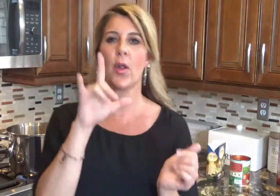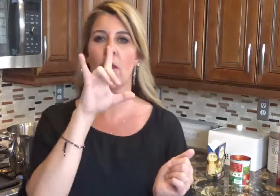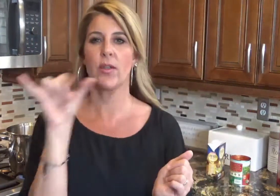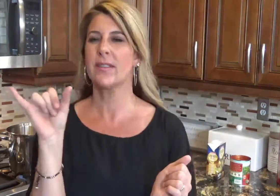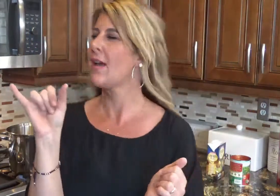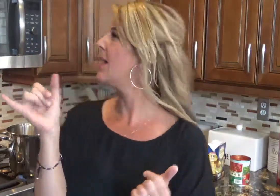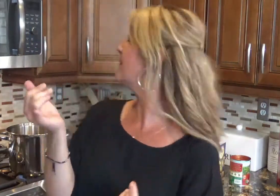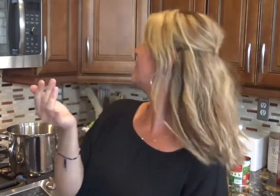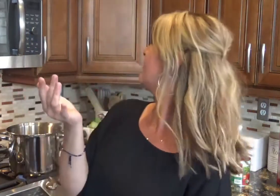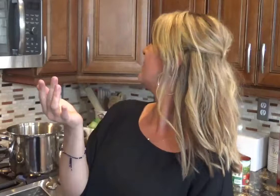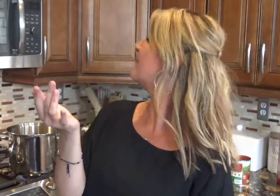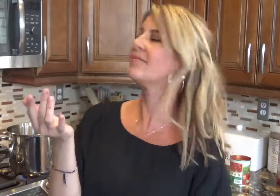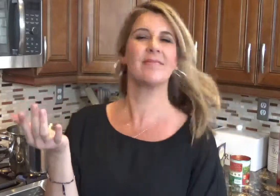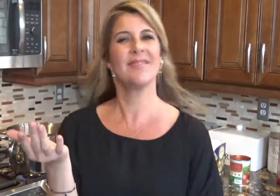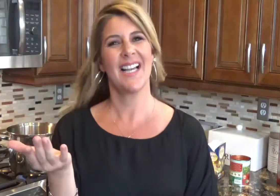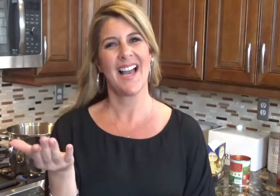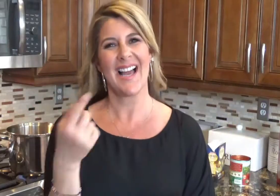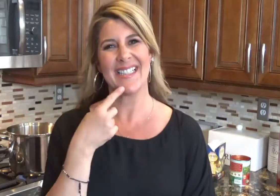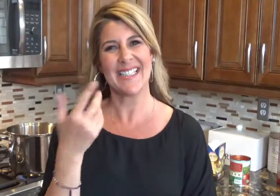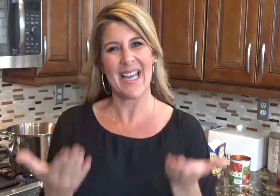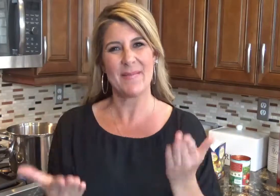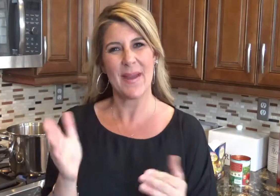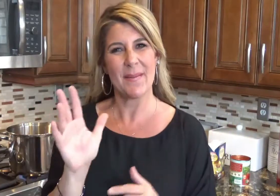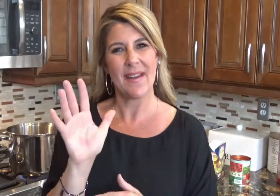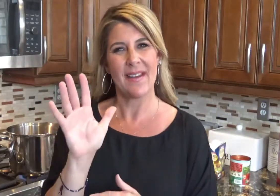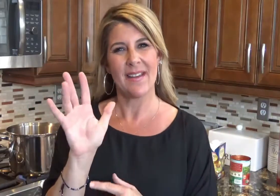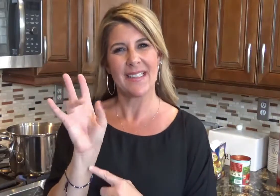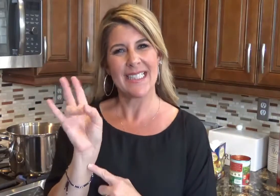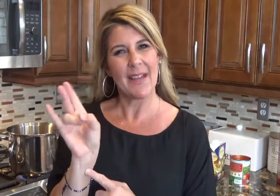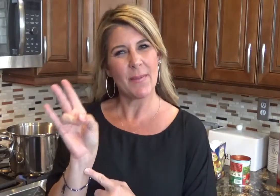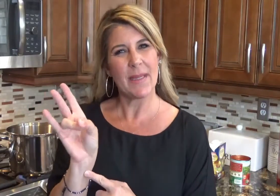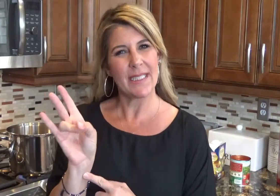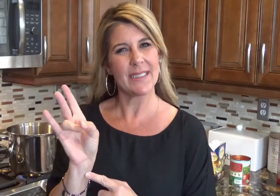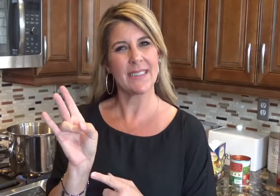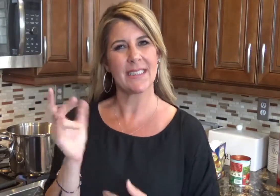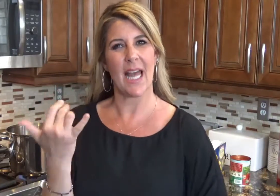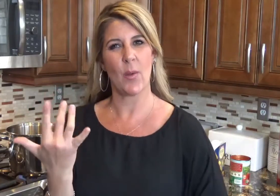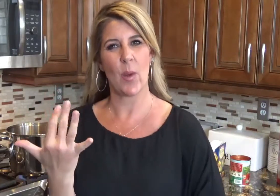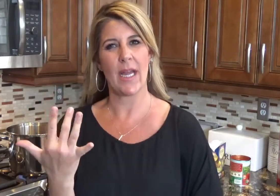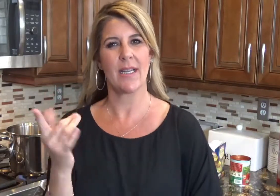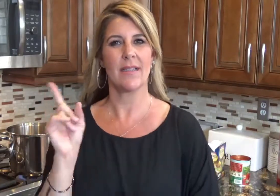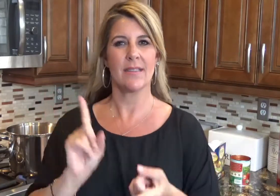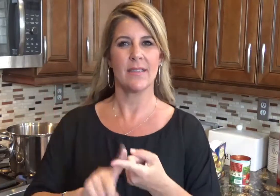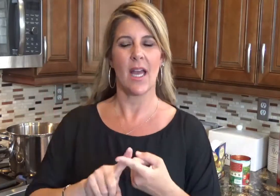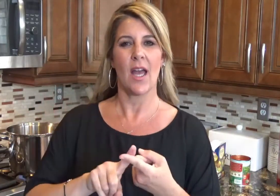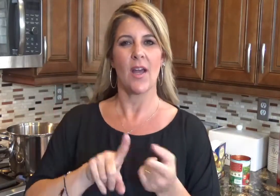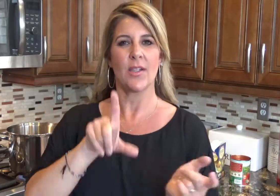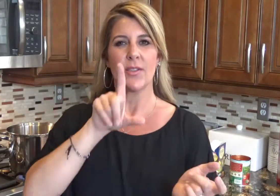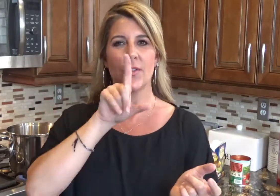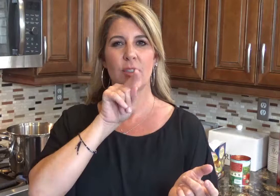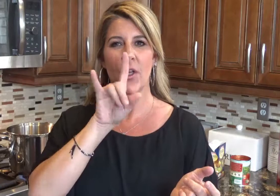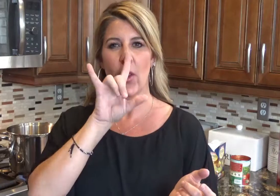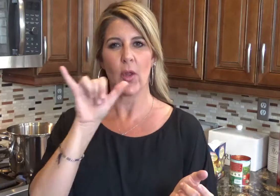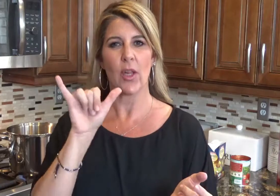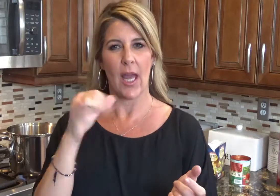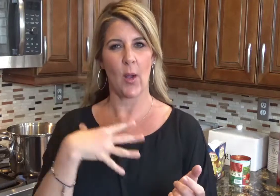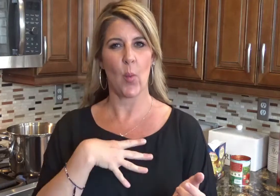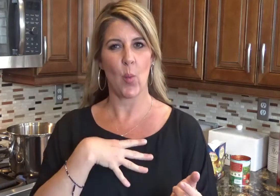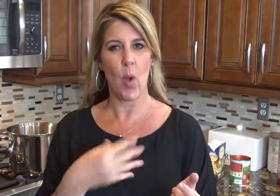Okay, so it's looking good. I'd say about maybe 7 minutes. I'm gonna wait until the chicken